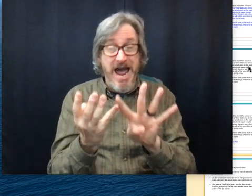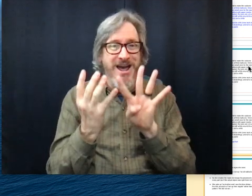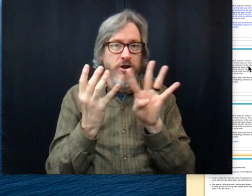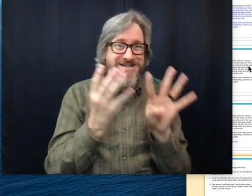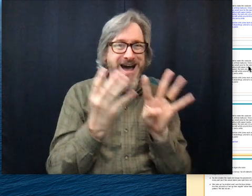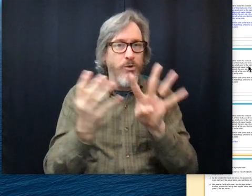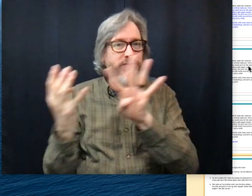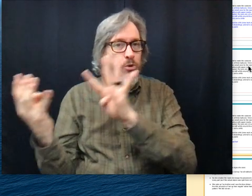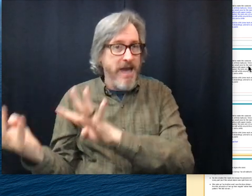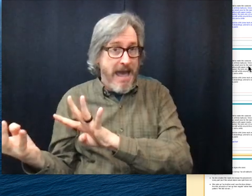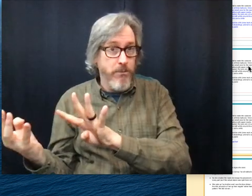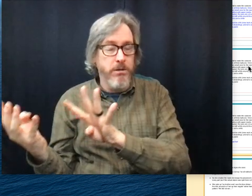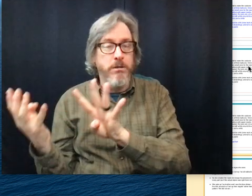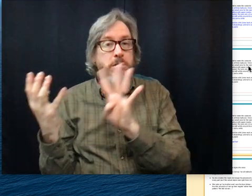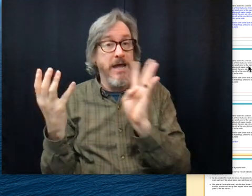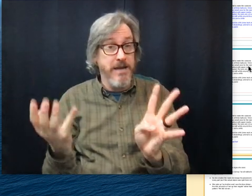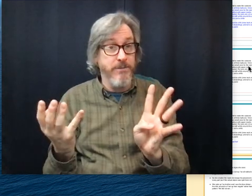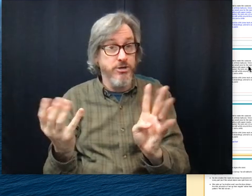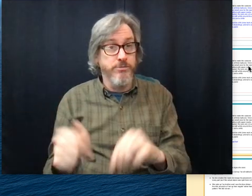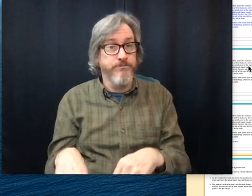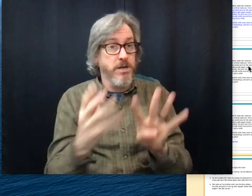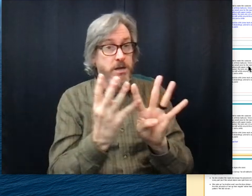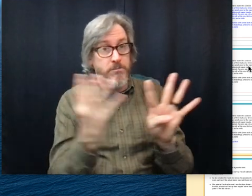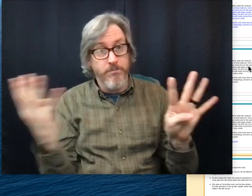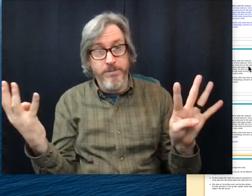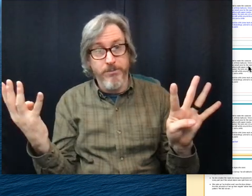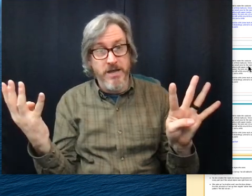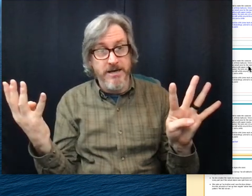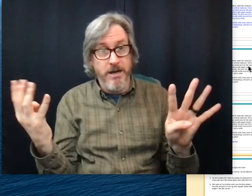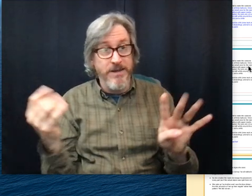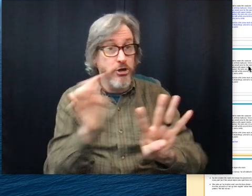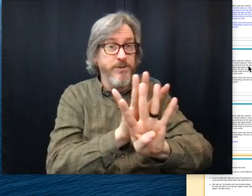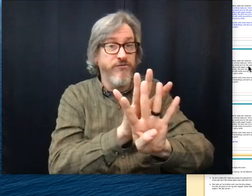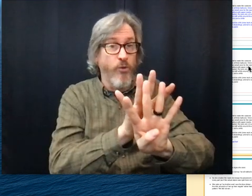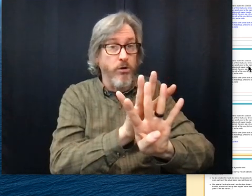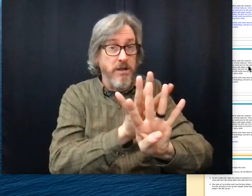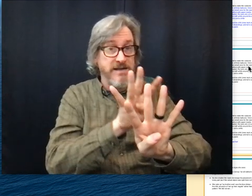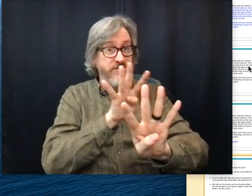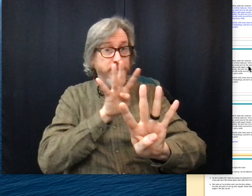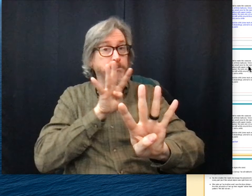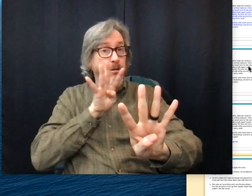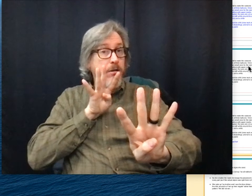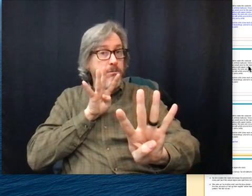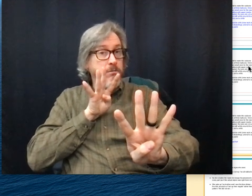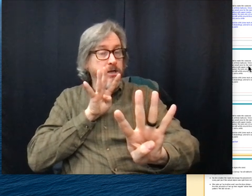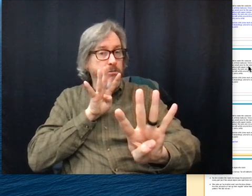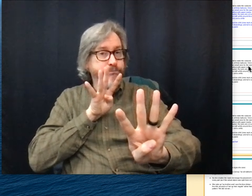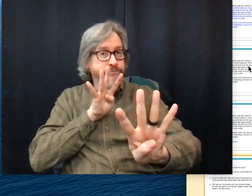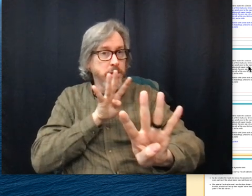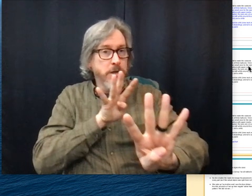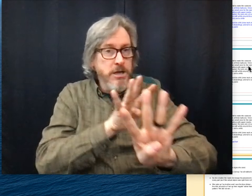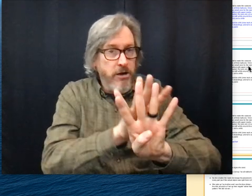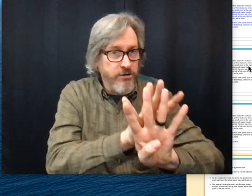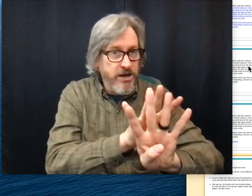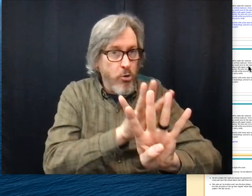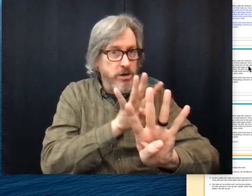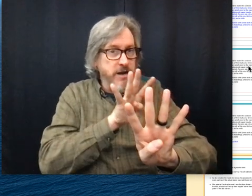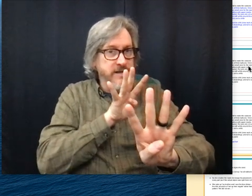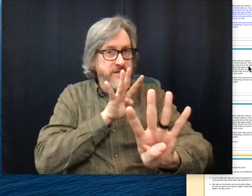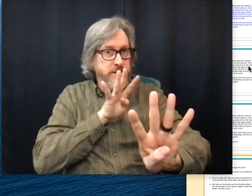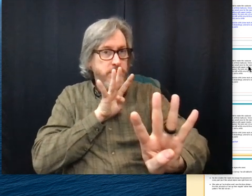visually, not with vocab, an image. People lined up. It could be four lines of people, all, you know, a